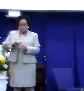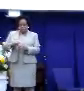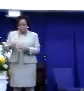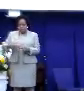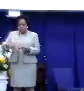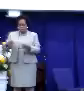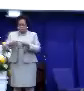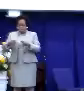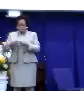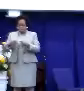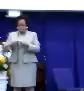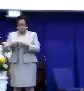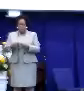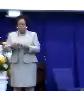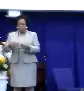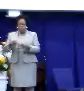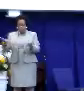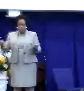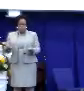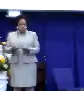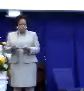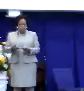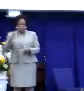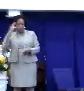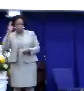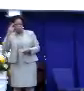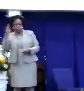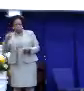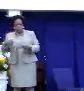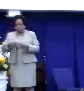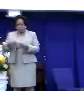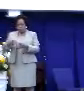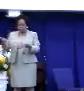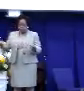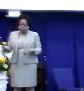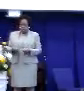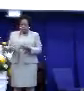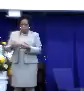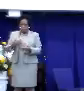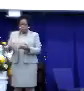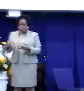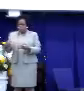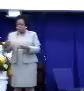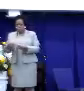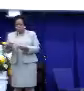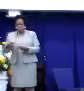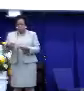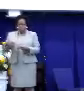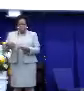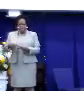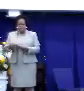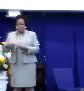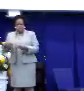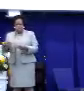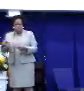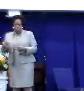not just gas pumps, but they got electric charging stations. Amen. And the reason they got charging station is, even though you charge that big extra battery that